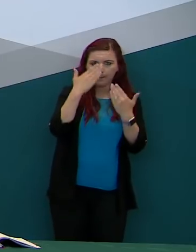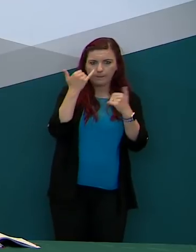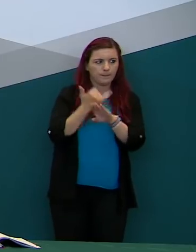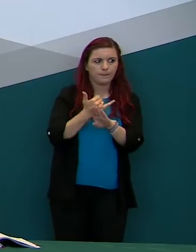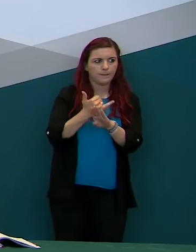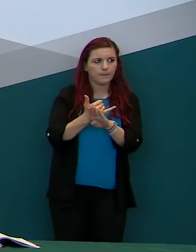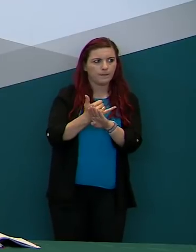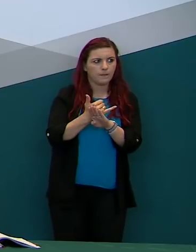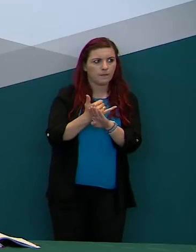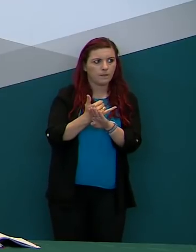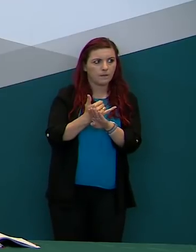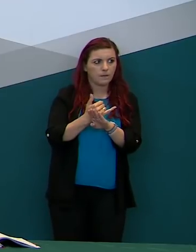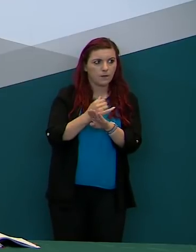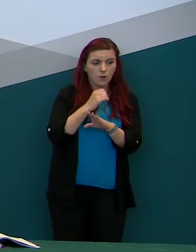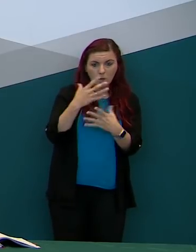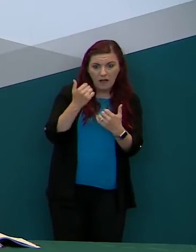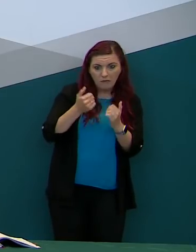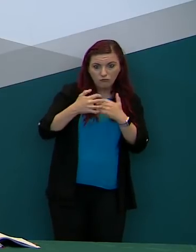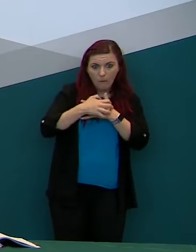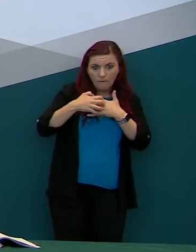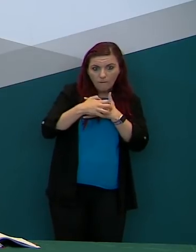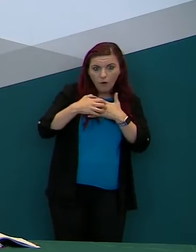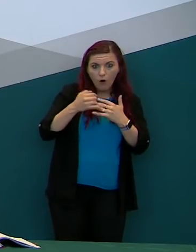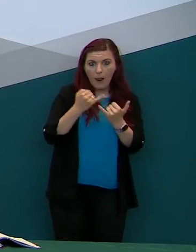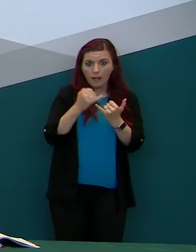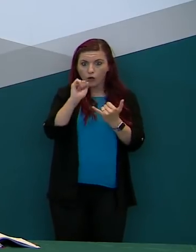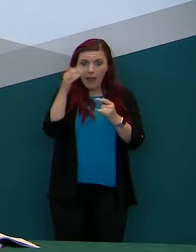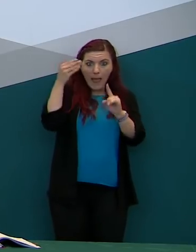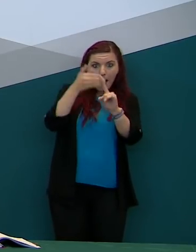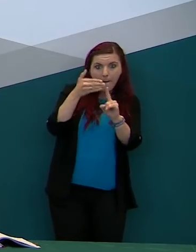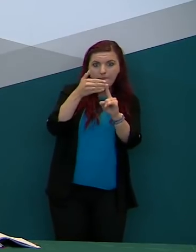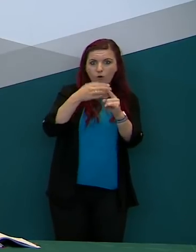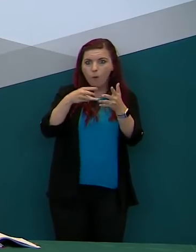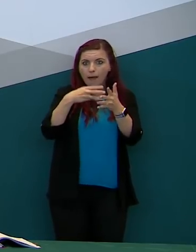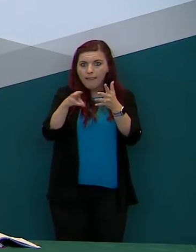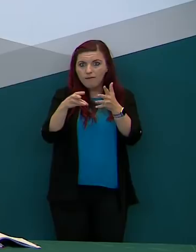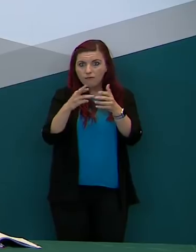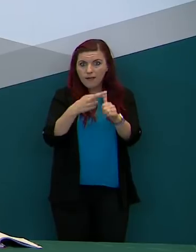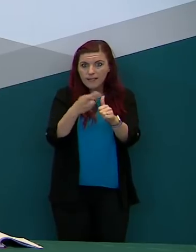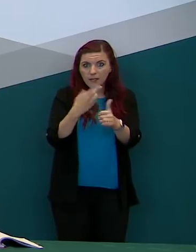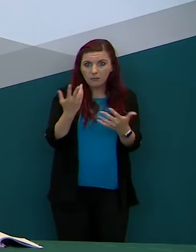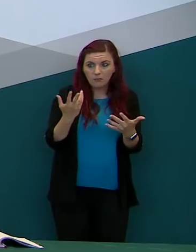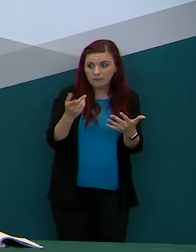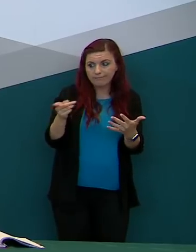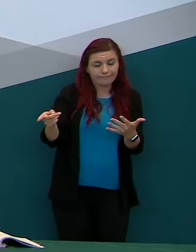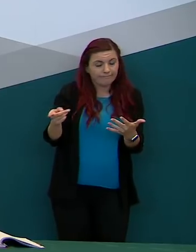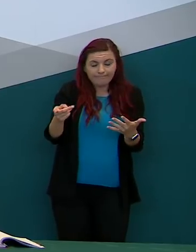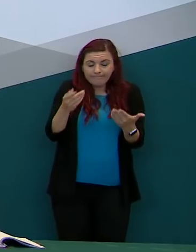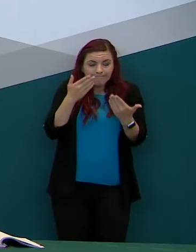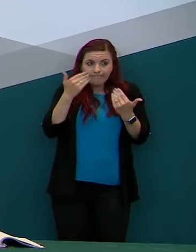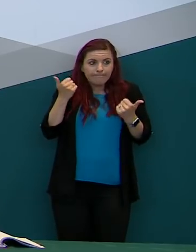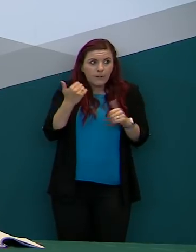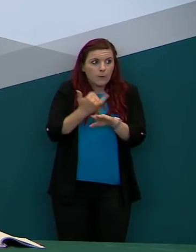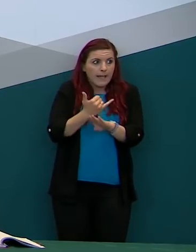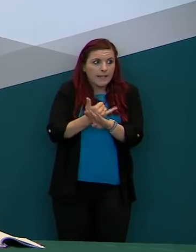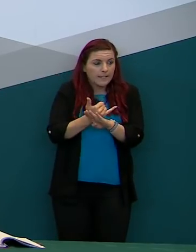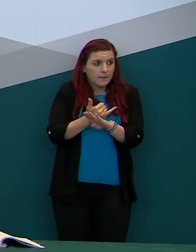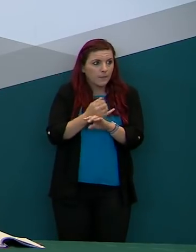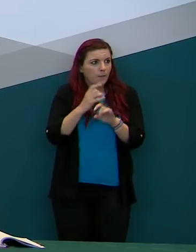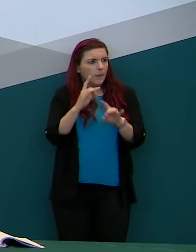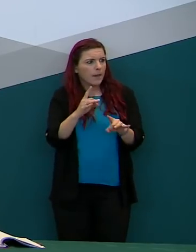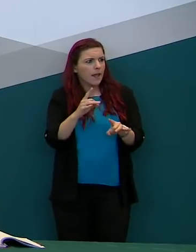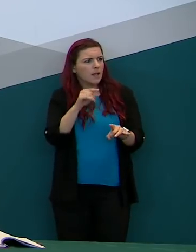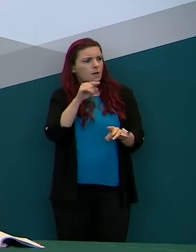You don't even have an indicative one? You'd like it done by the end of the month? Or? I just don't have a timeline on that, I'm afraid. Paul